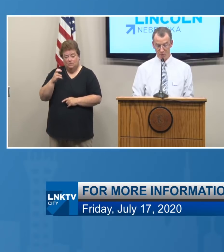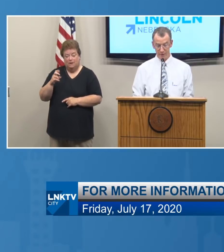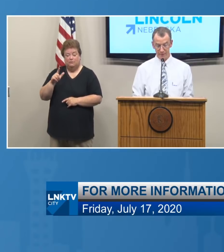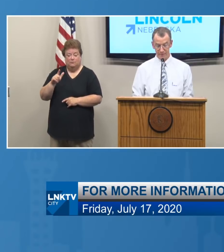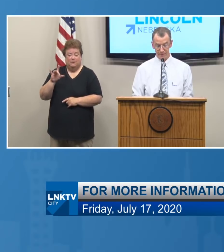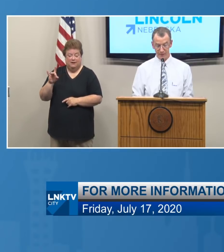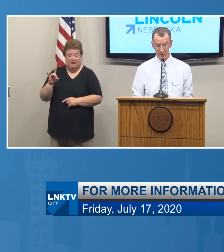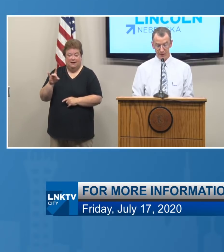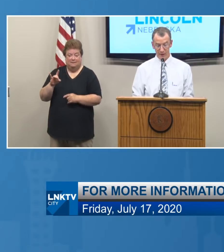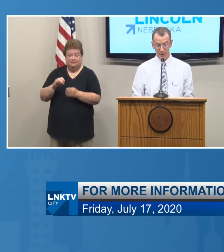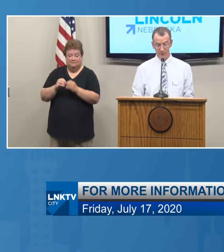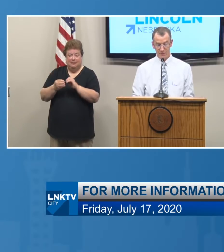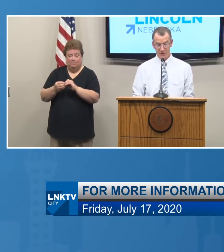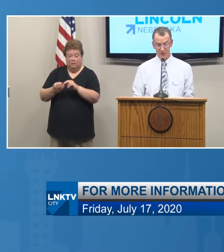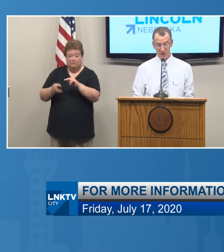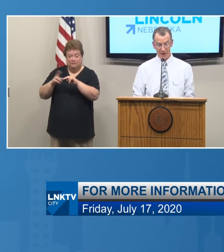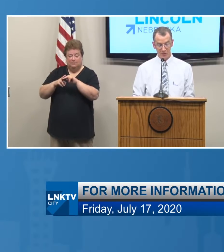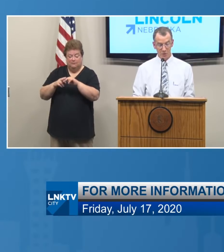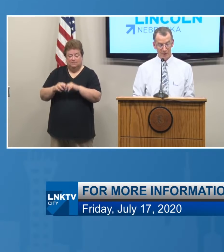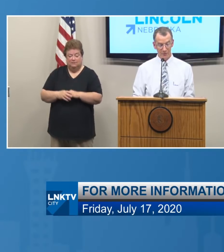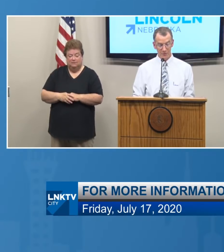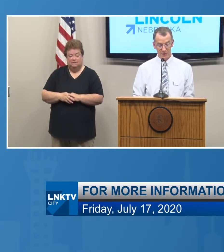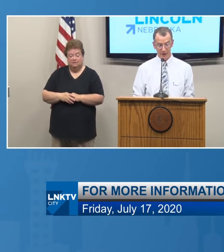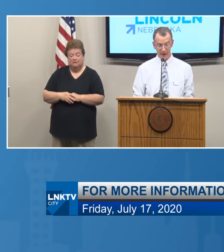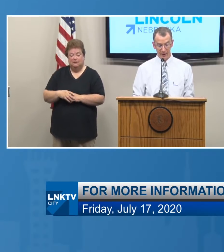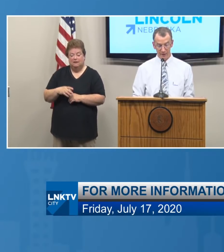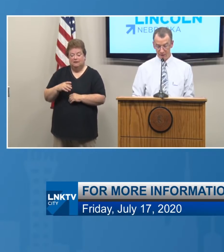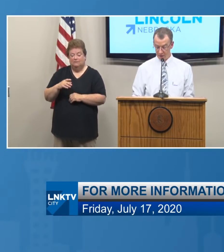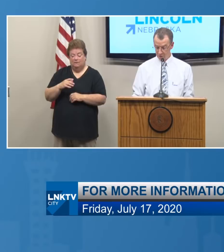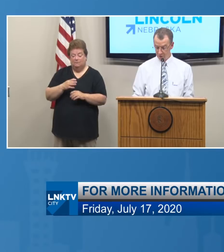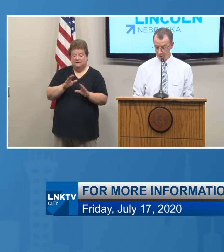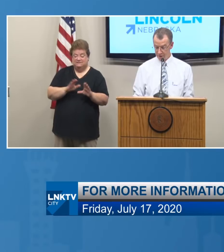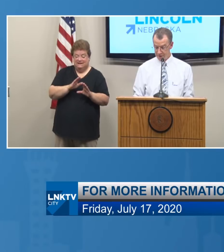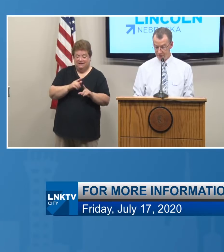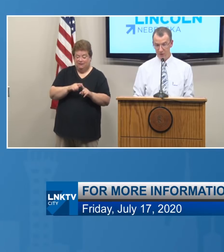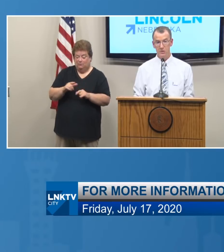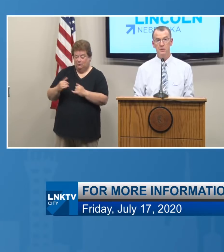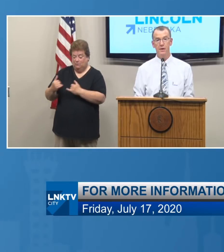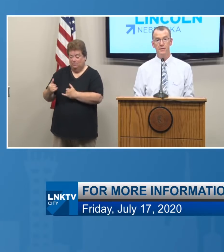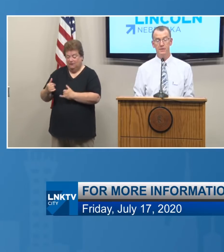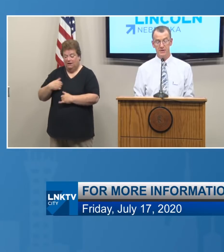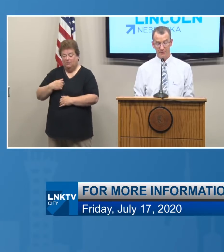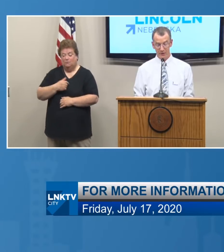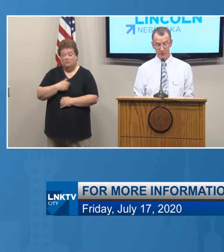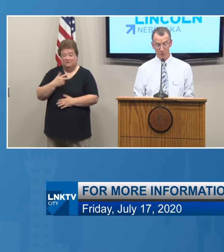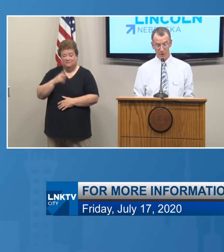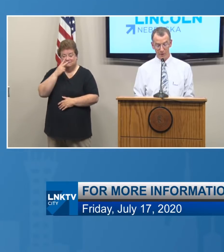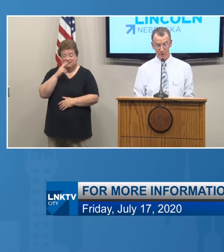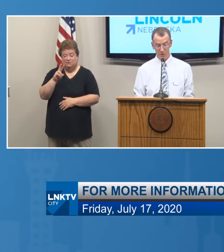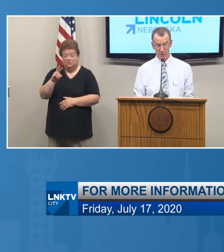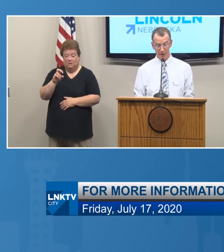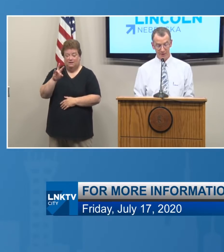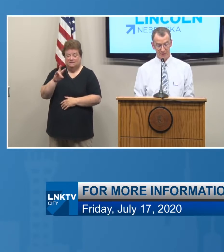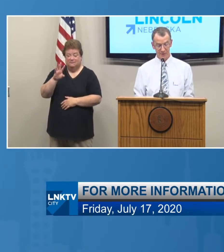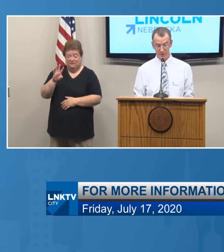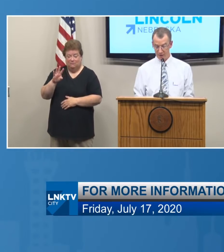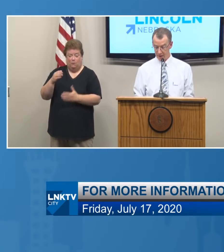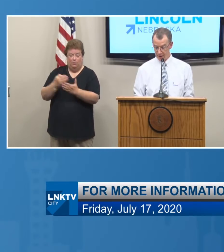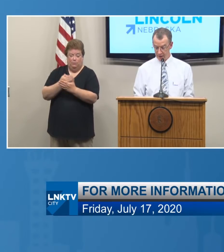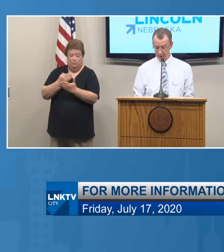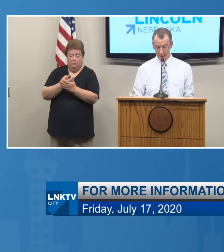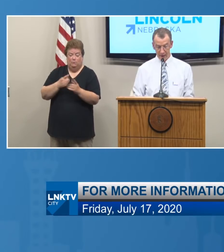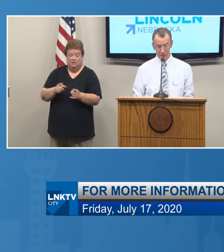cases reported. From Sunday, July 12th through today, we have already seen 274 new